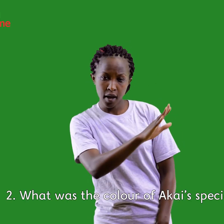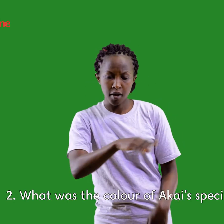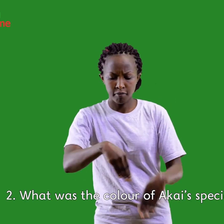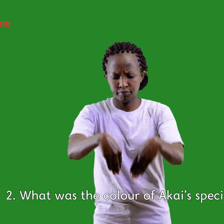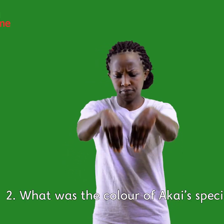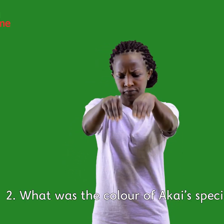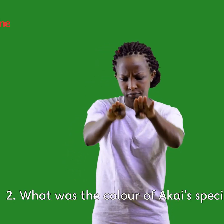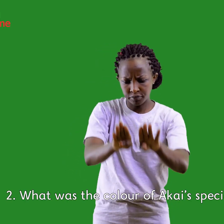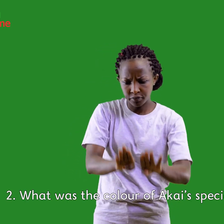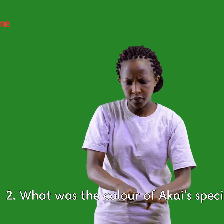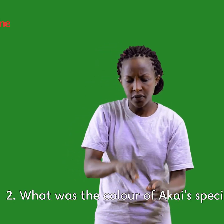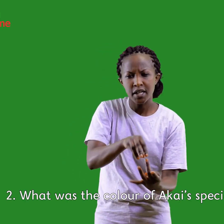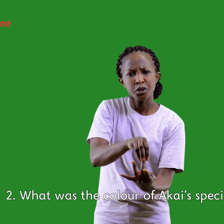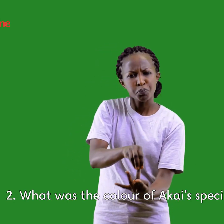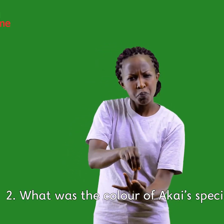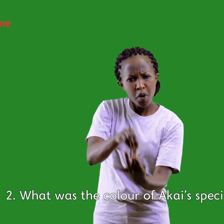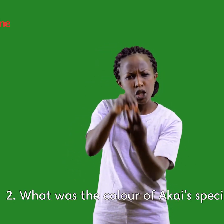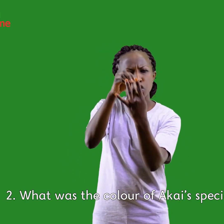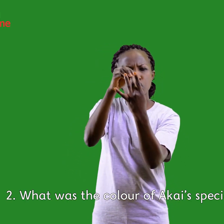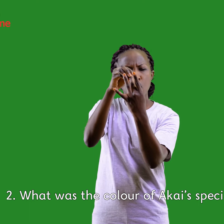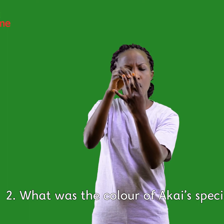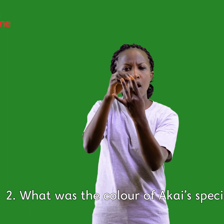What was the color of Akai's special mat?